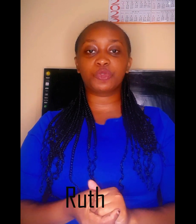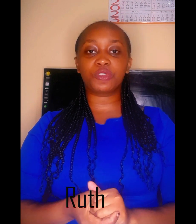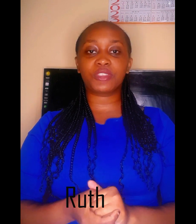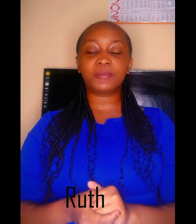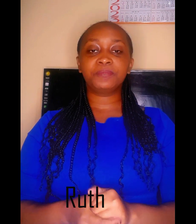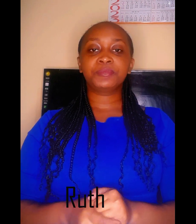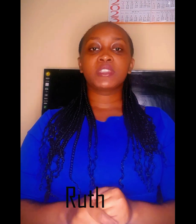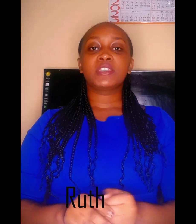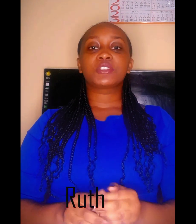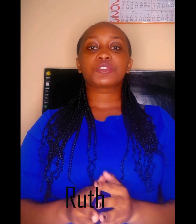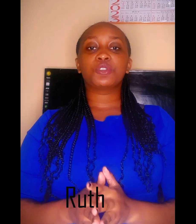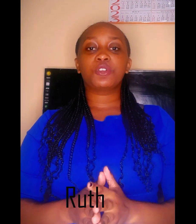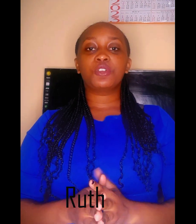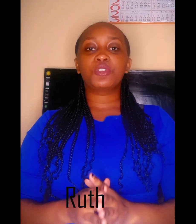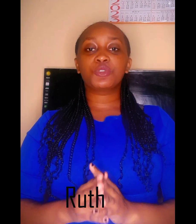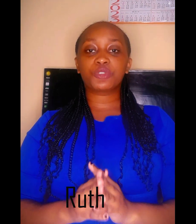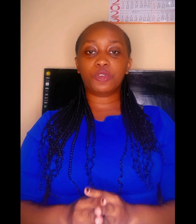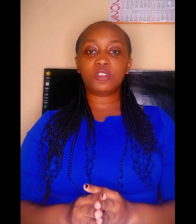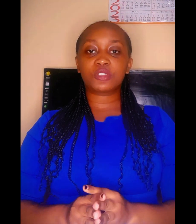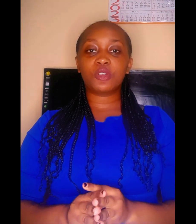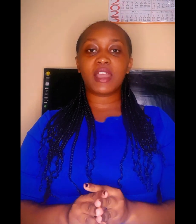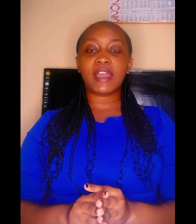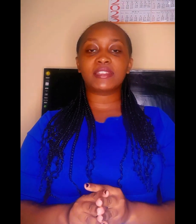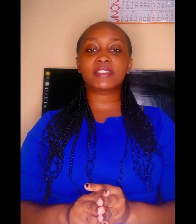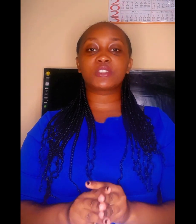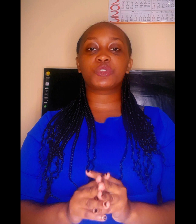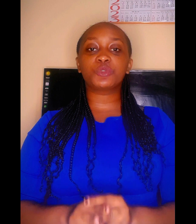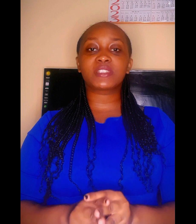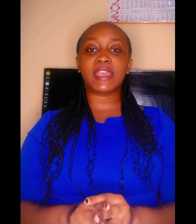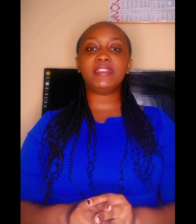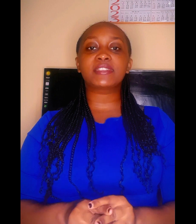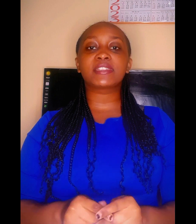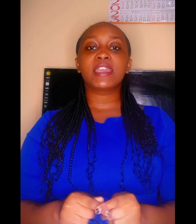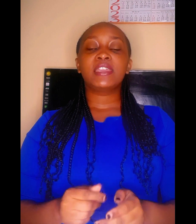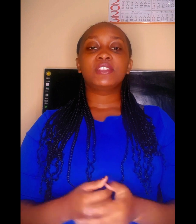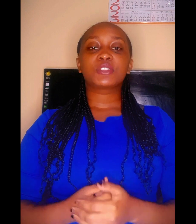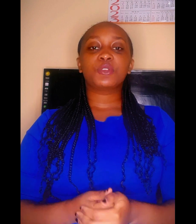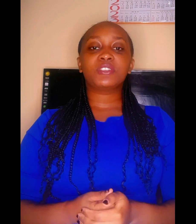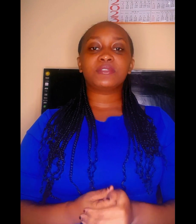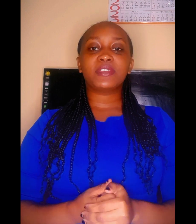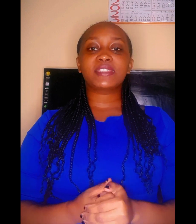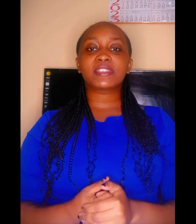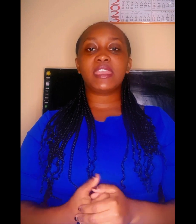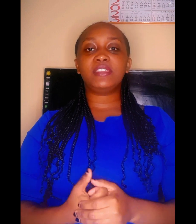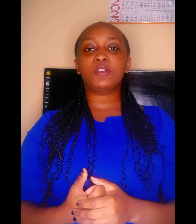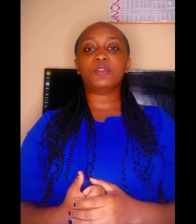Ruth. So Ruth also has two signs. So the first sign of